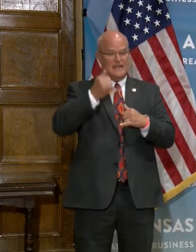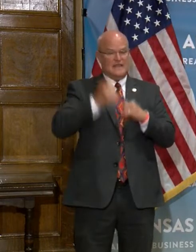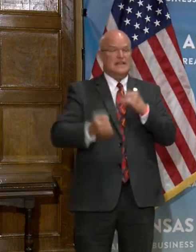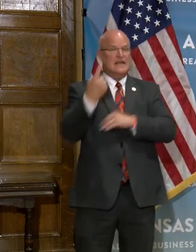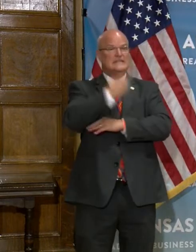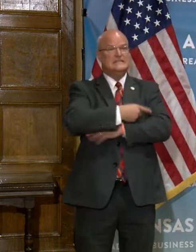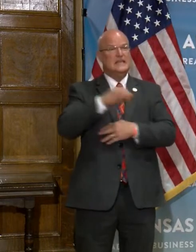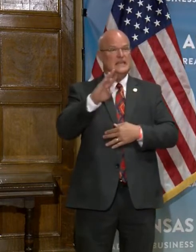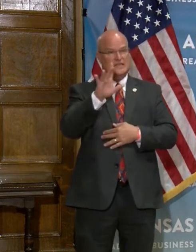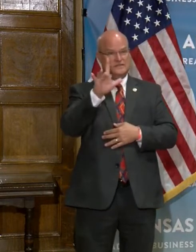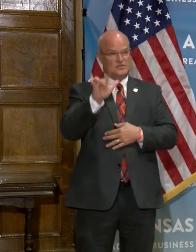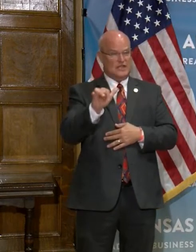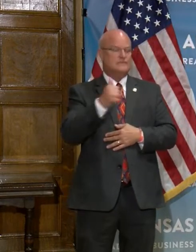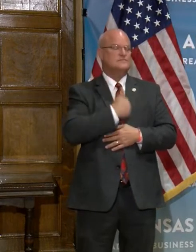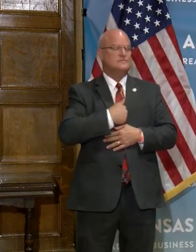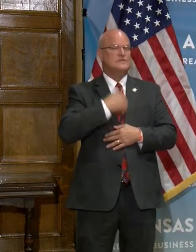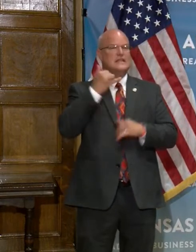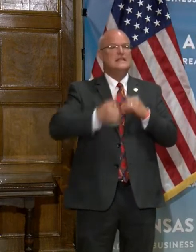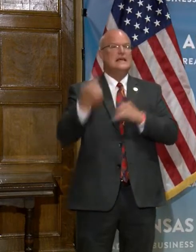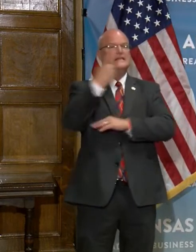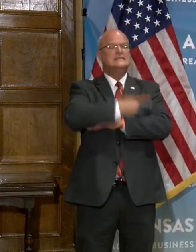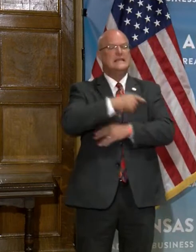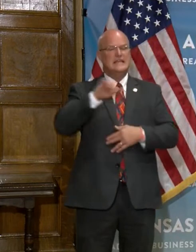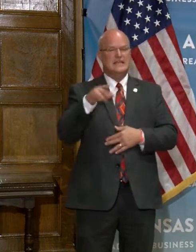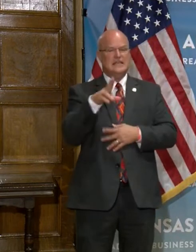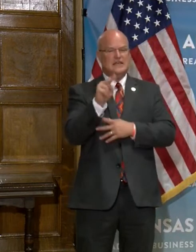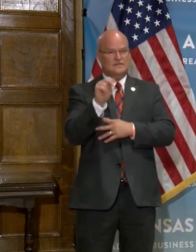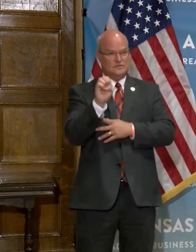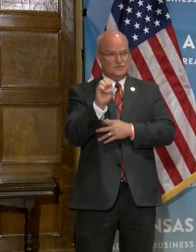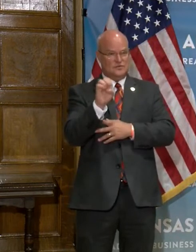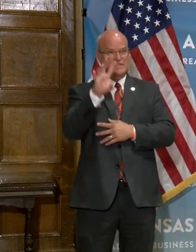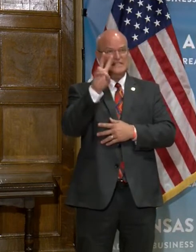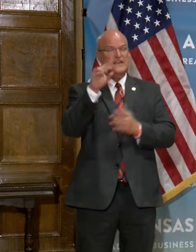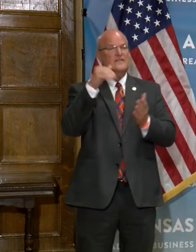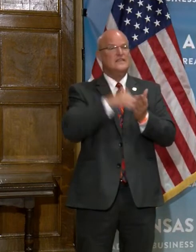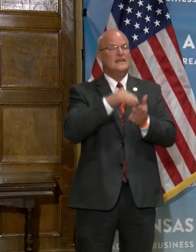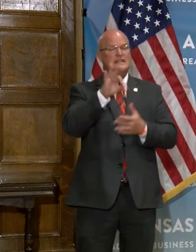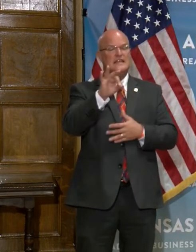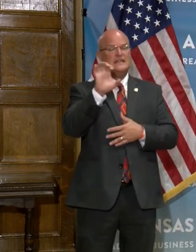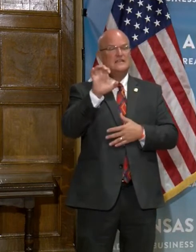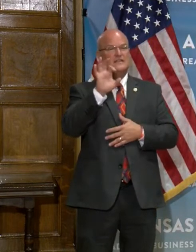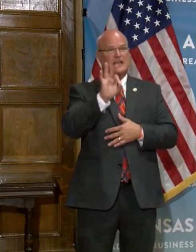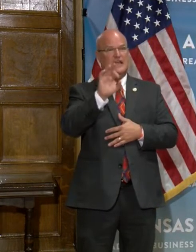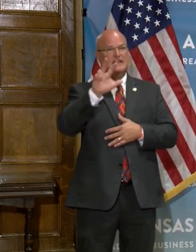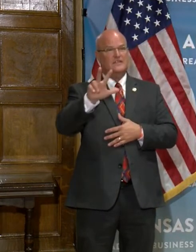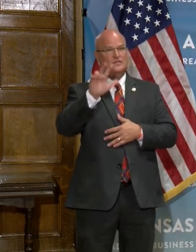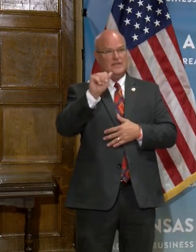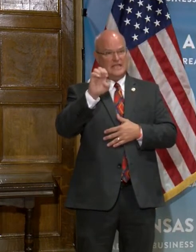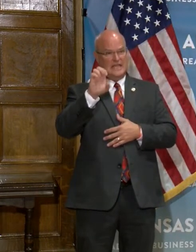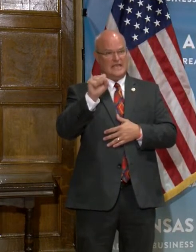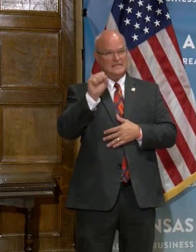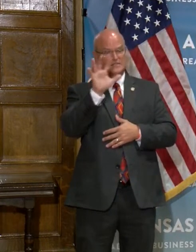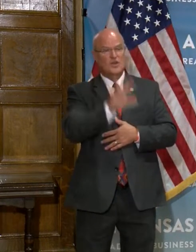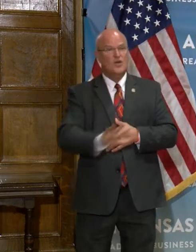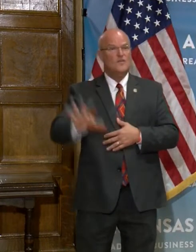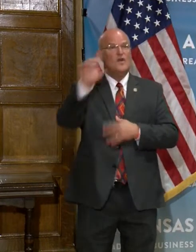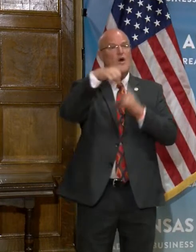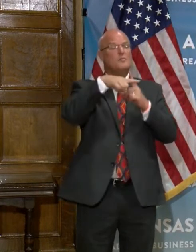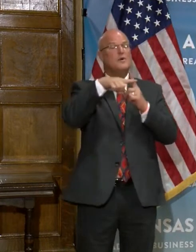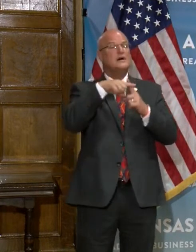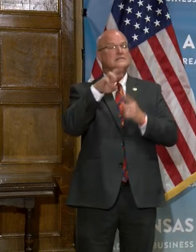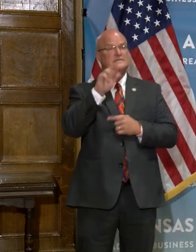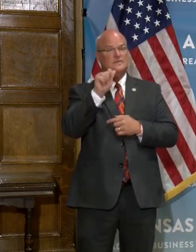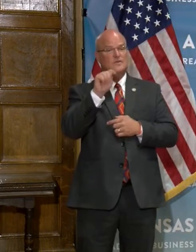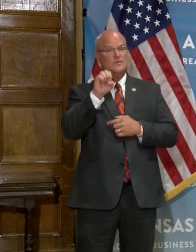of last day of June. So that was 7,993 cases, and our overall positive rate